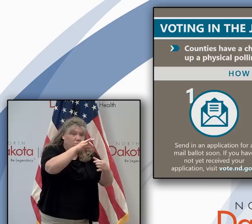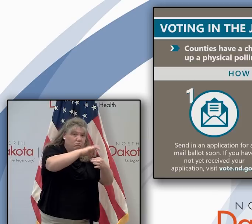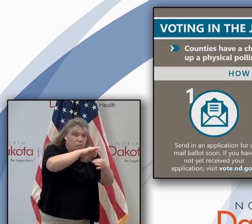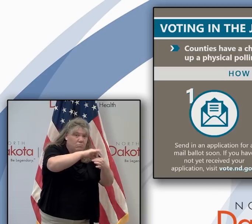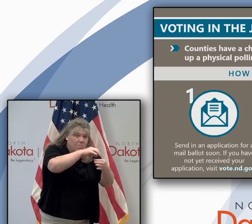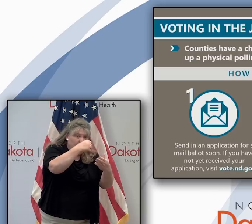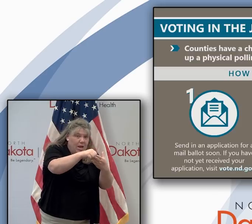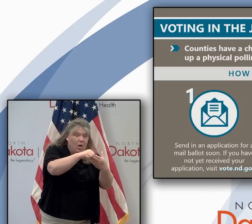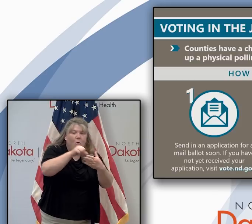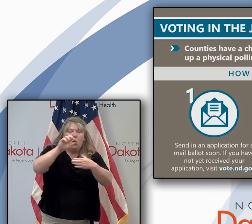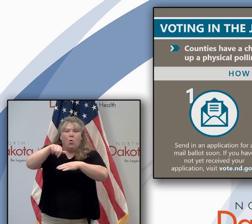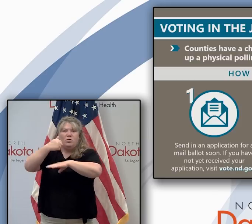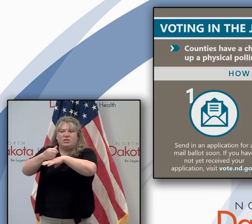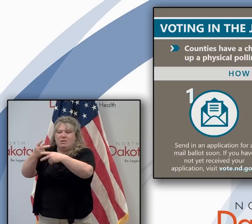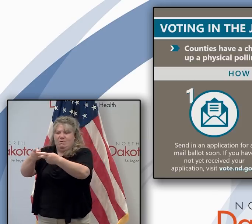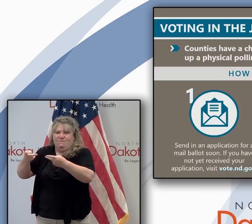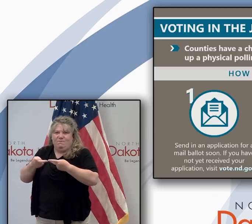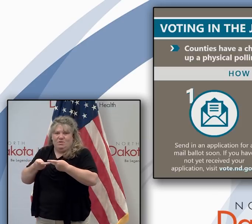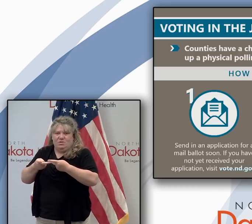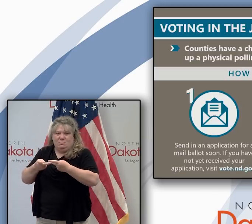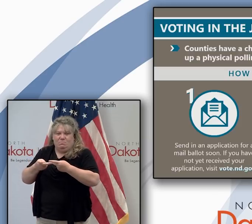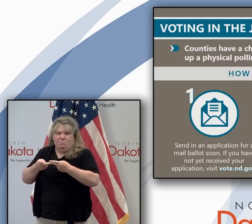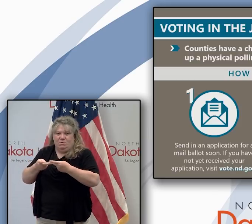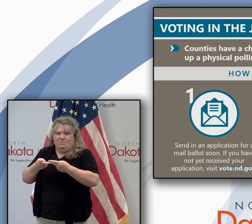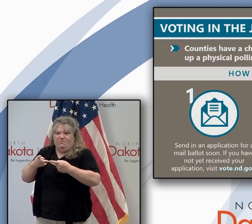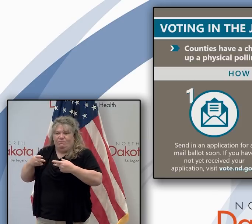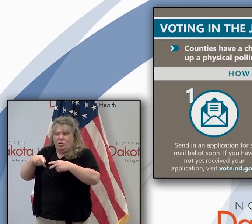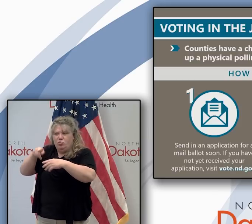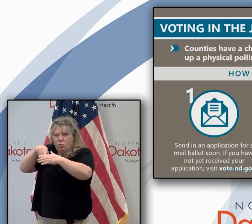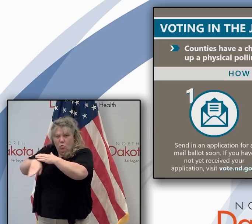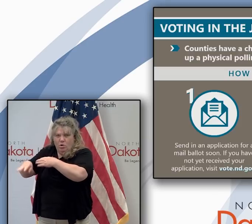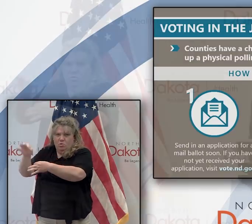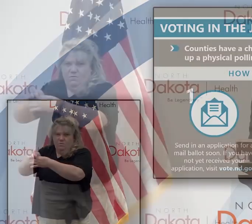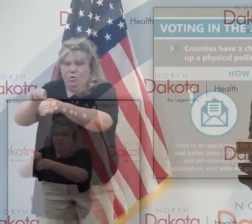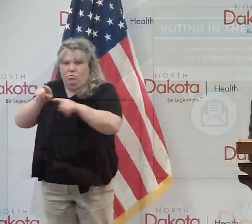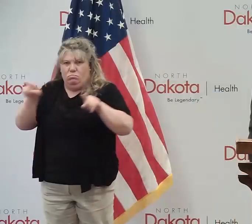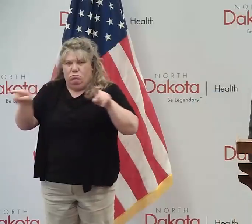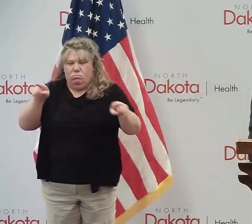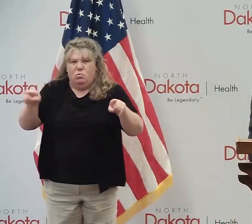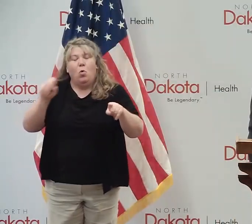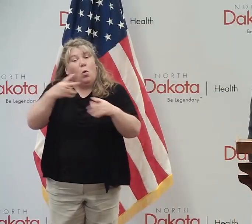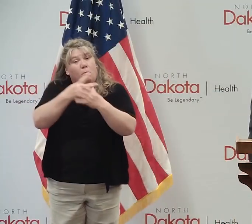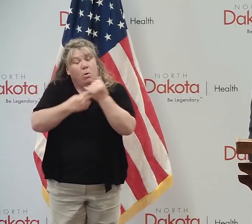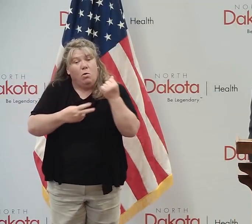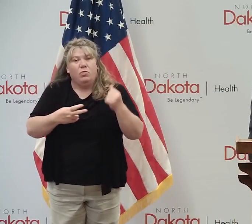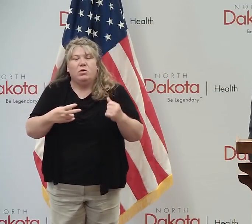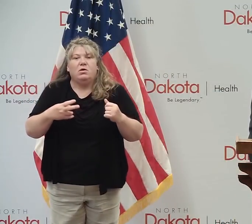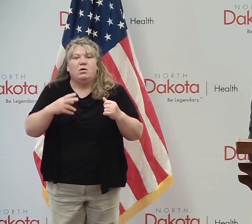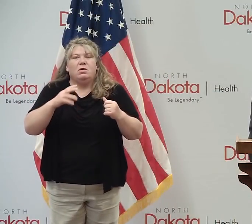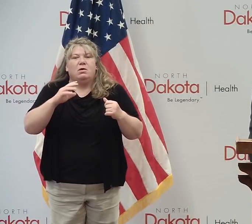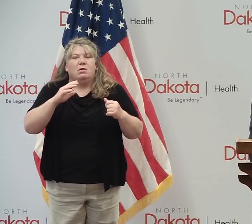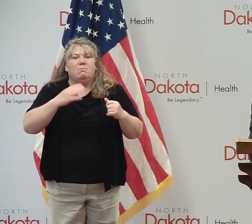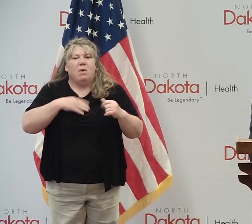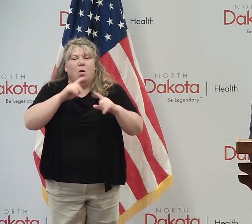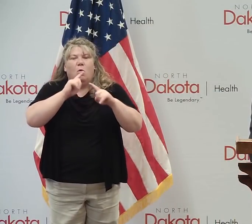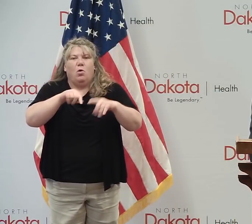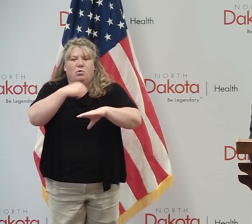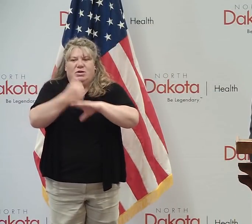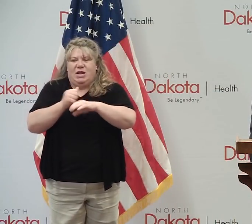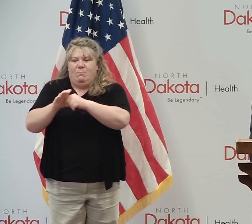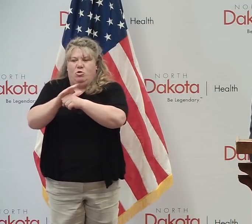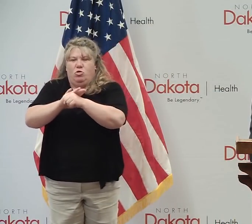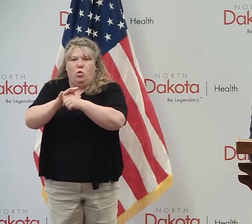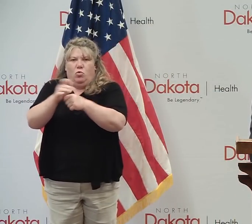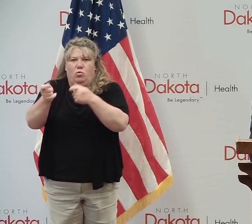up a physical polling place or both. All of the executive order did was establish local control,